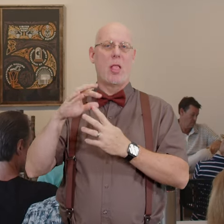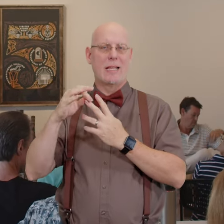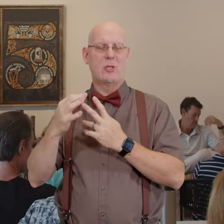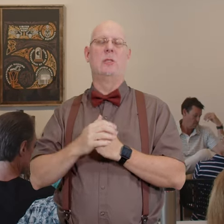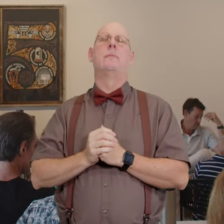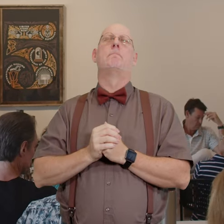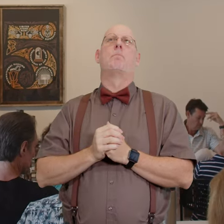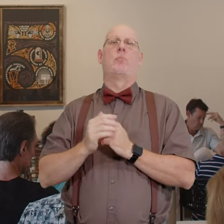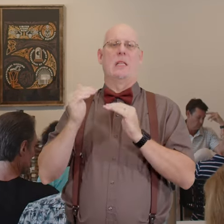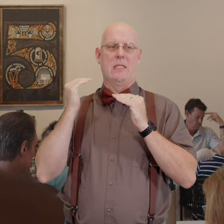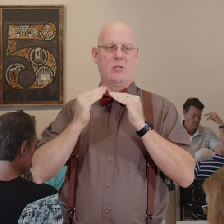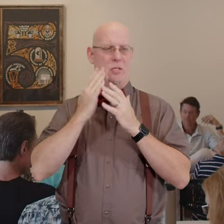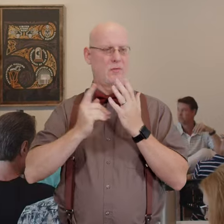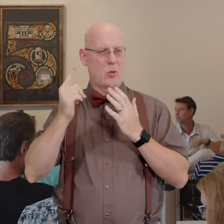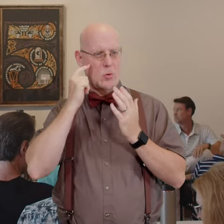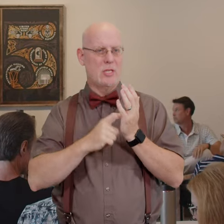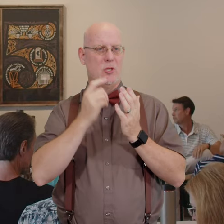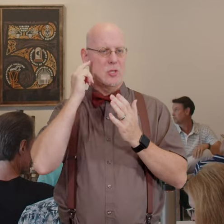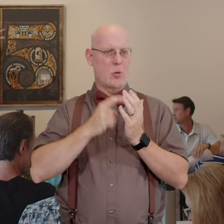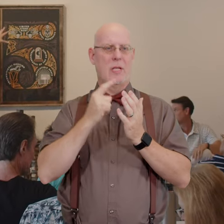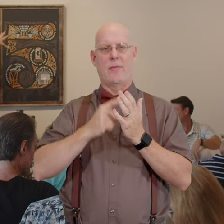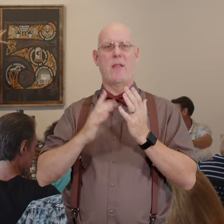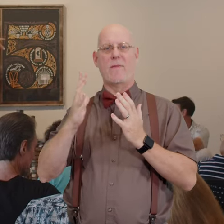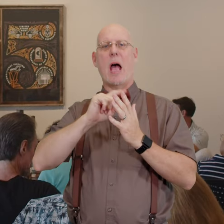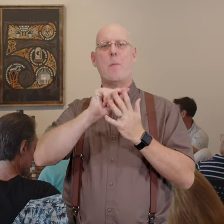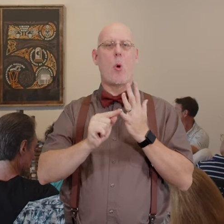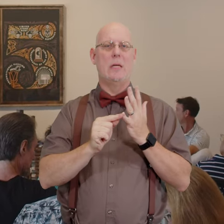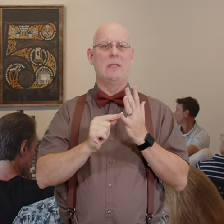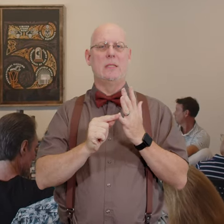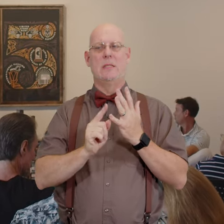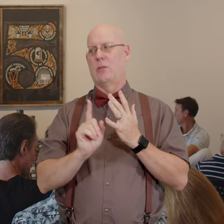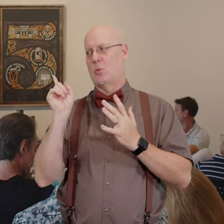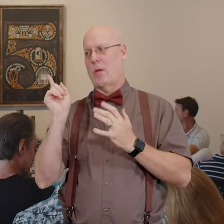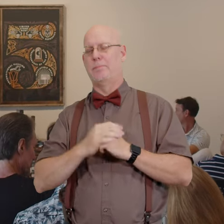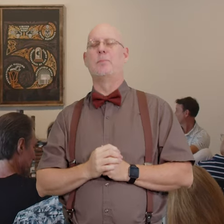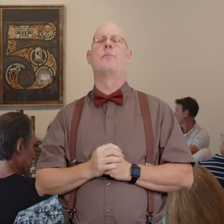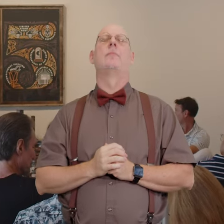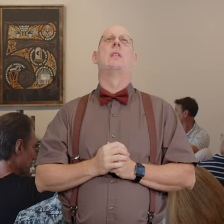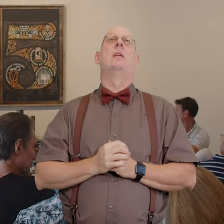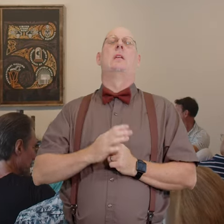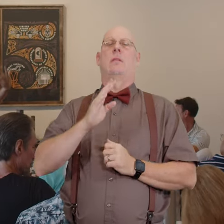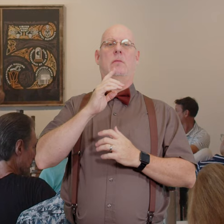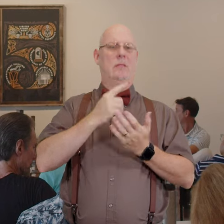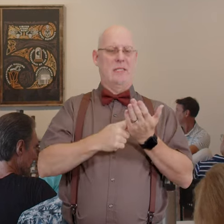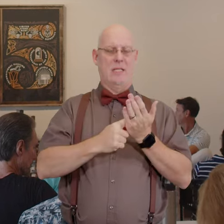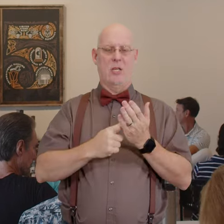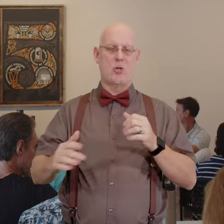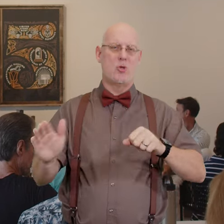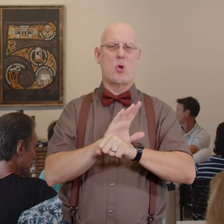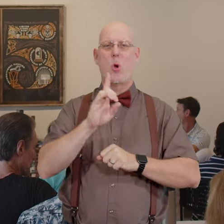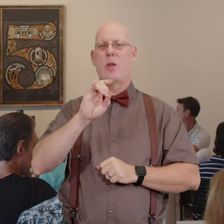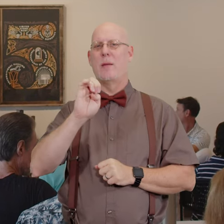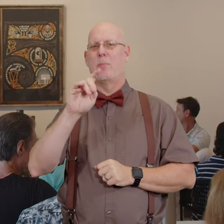to be consistent, some of you have noticed, some of you are just now noticing, this is the 5 points of the tulip acrostic up here. So we covered total depravity last week.